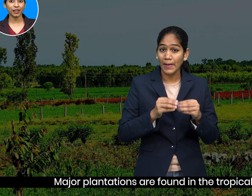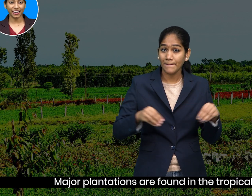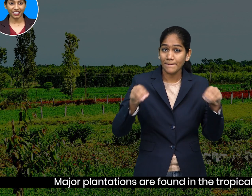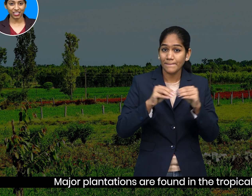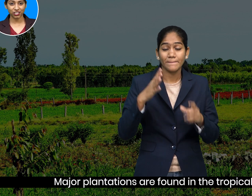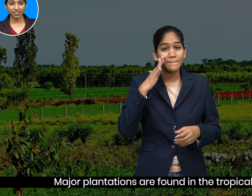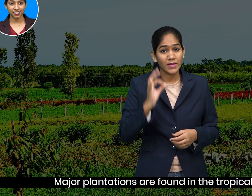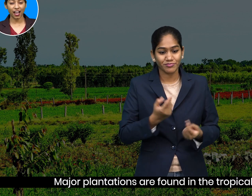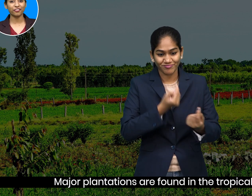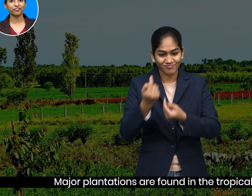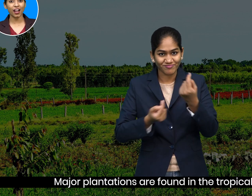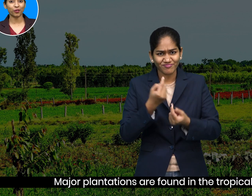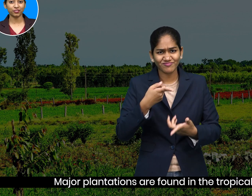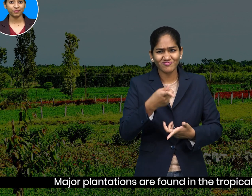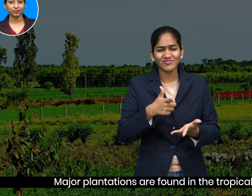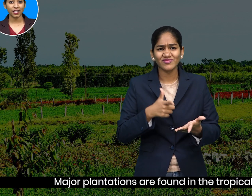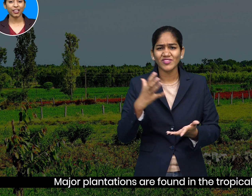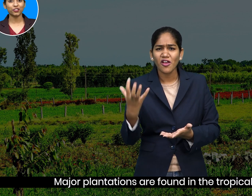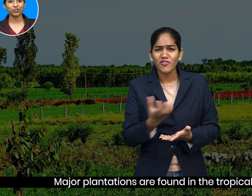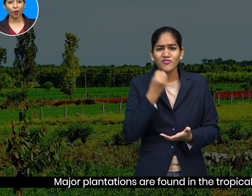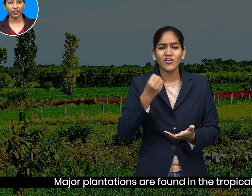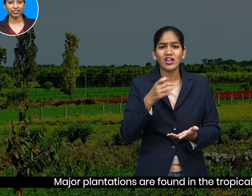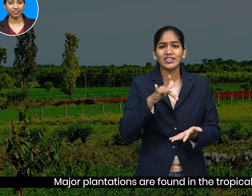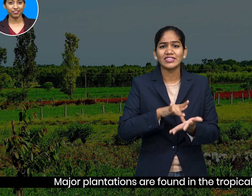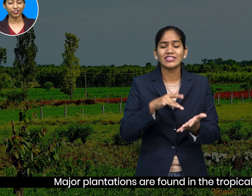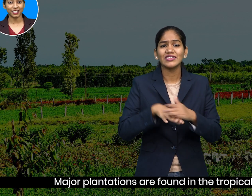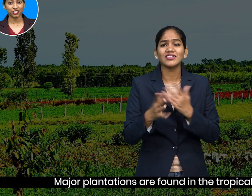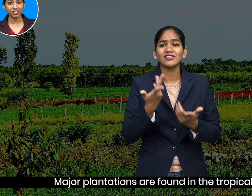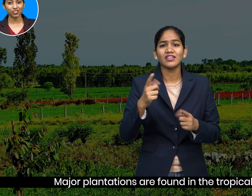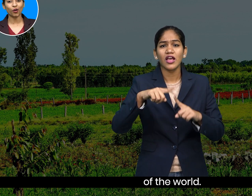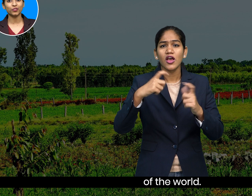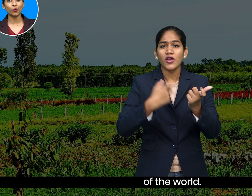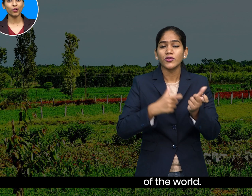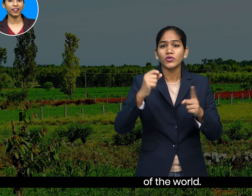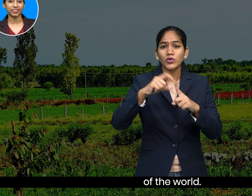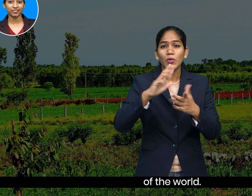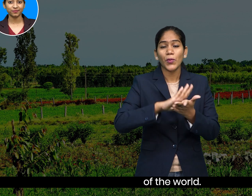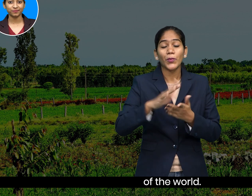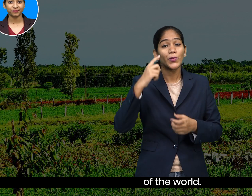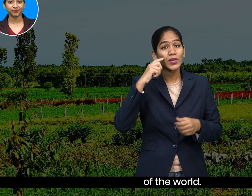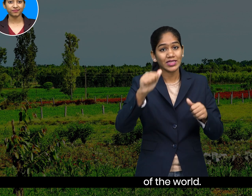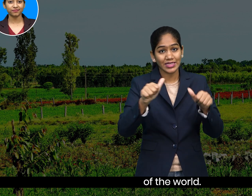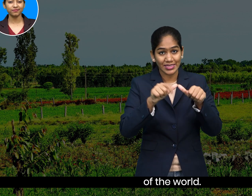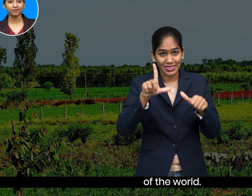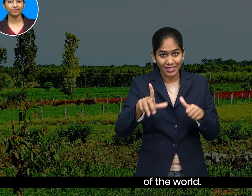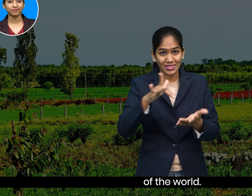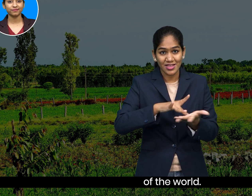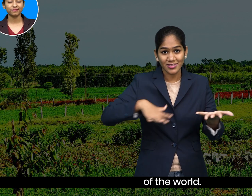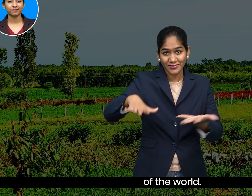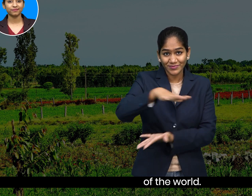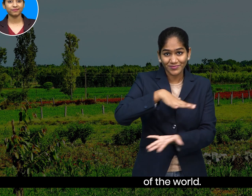Major plantations are found in the tropical regions of the world.